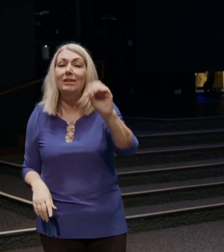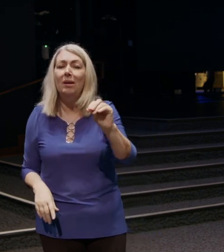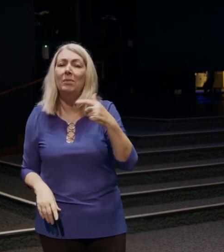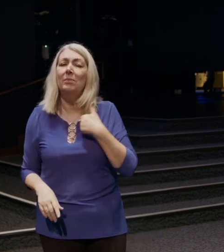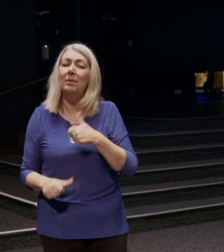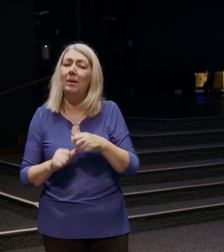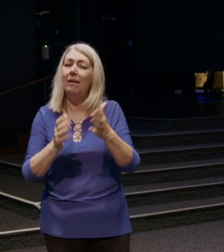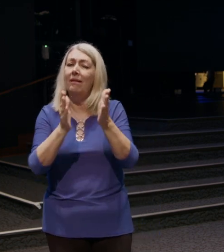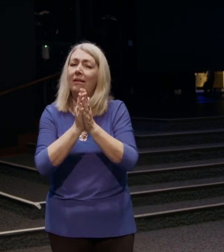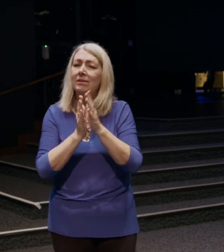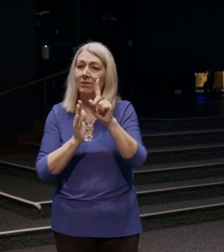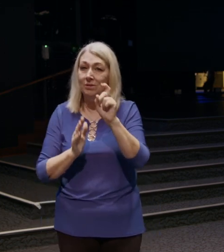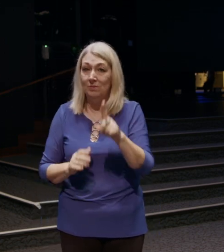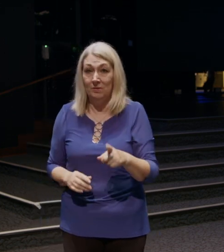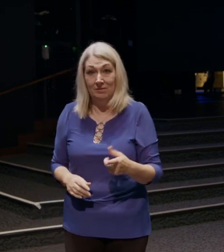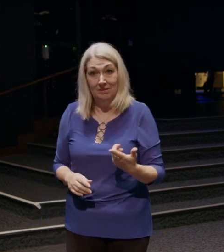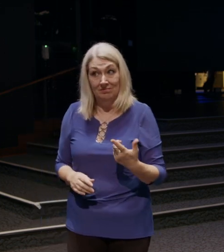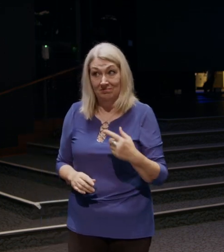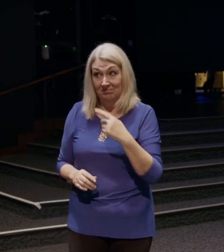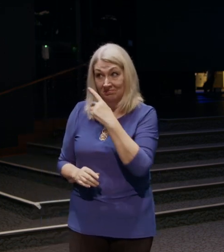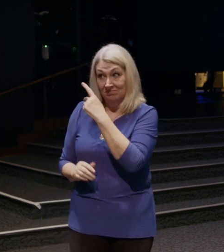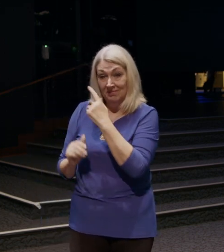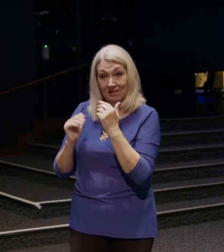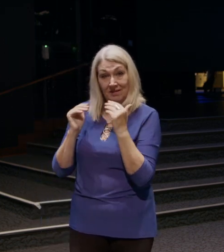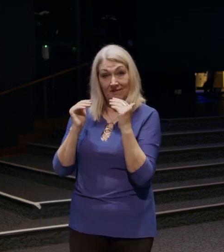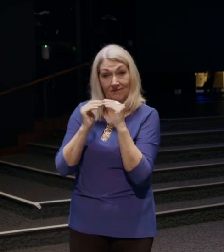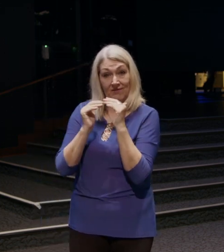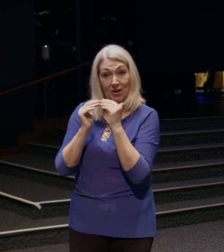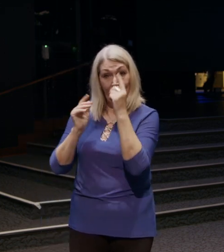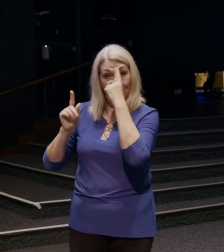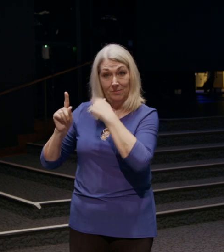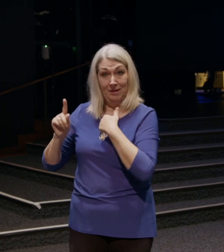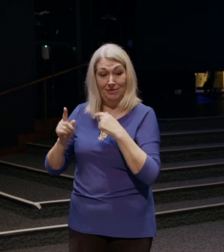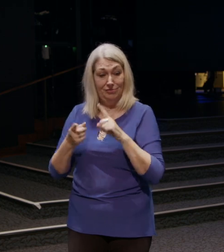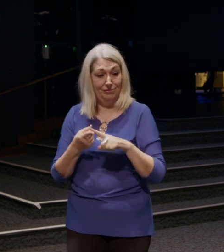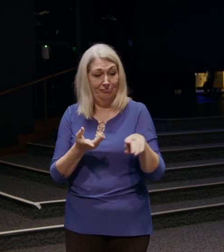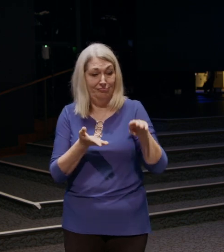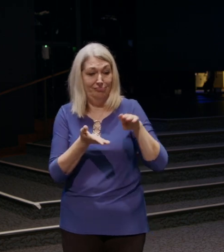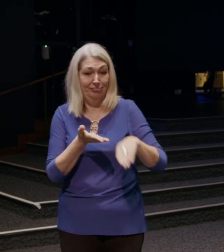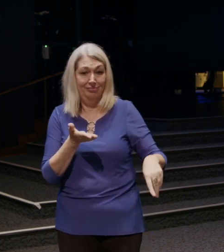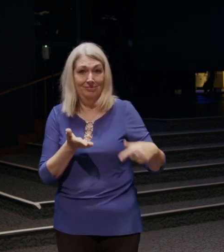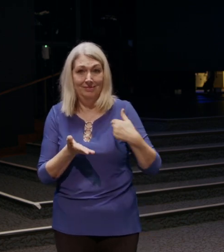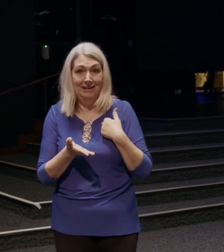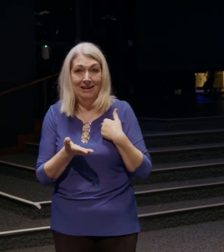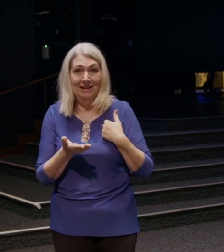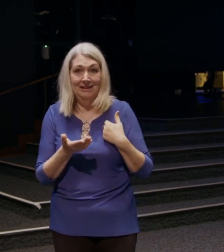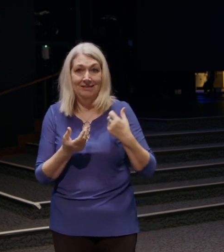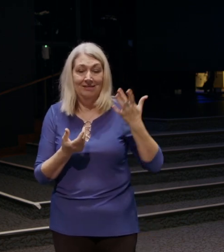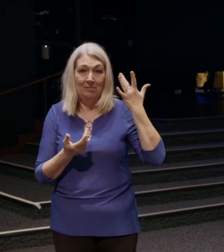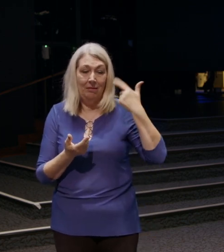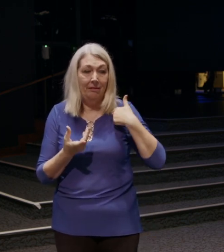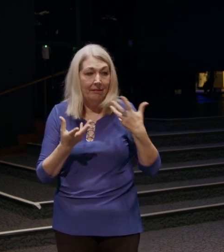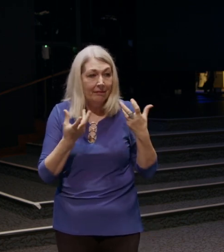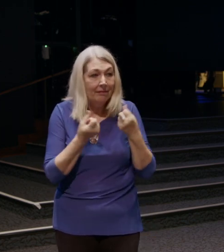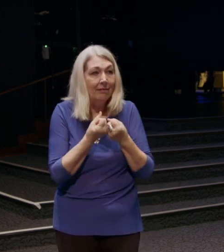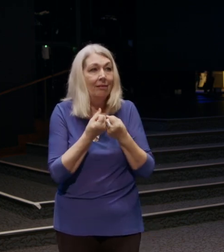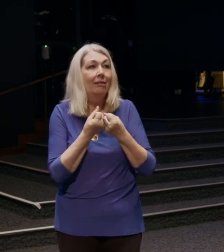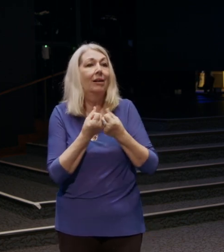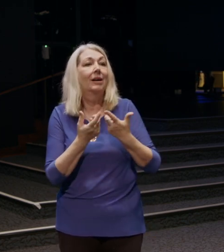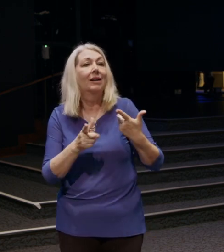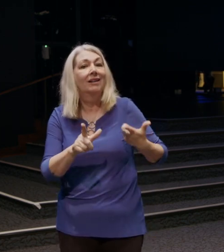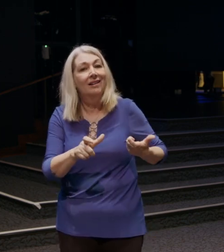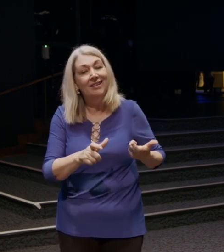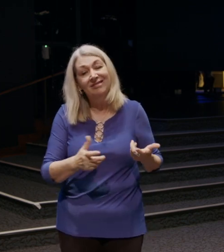it unjust for them to dismiss me as a client? What do you think?